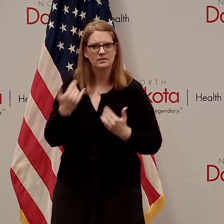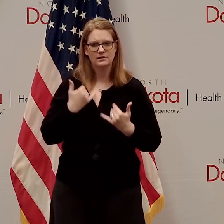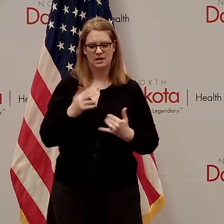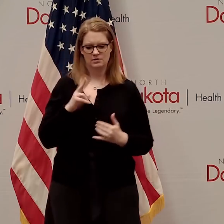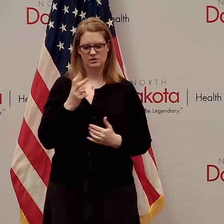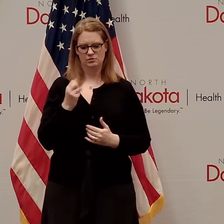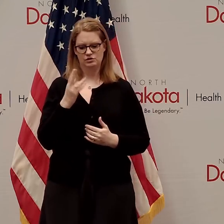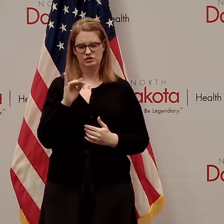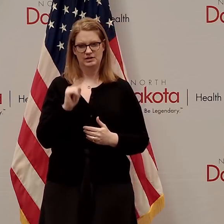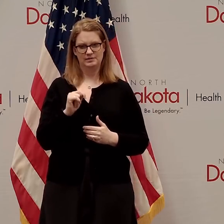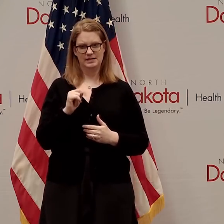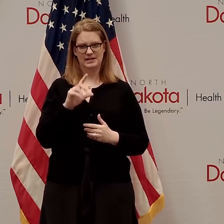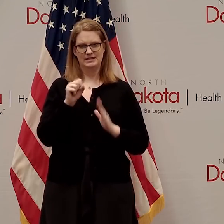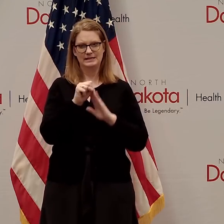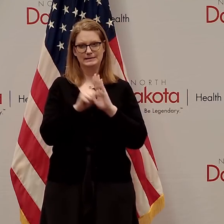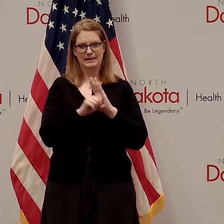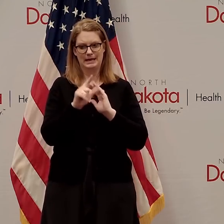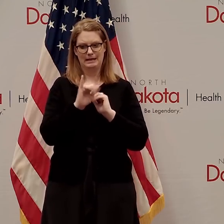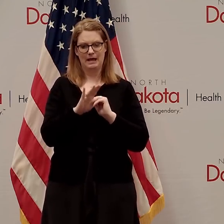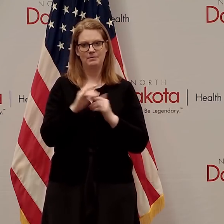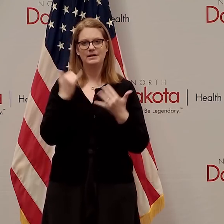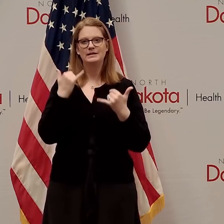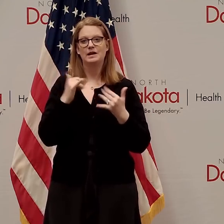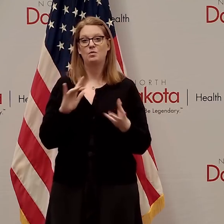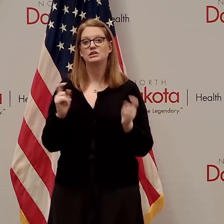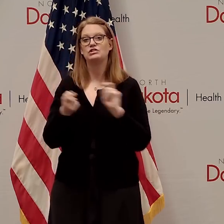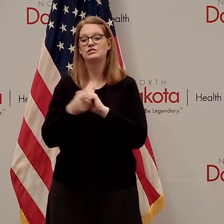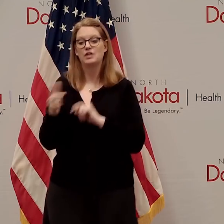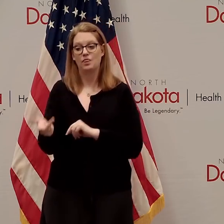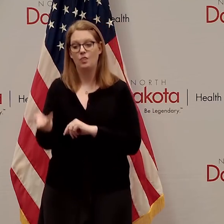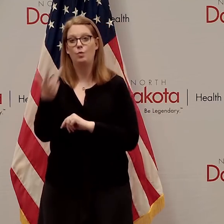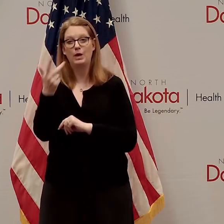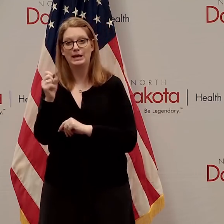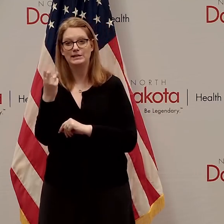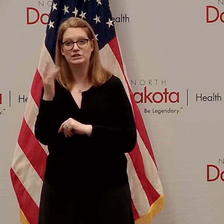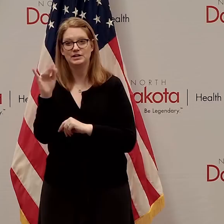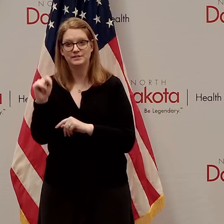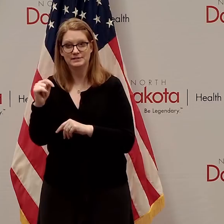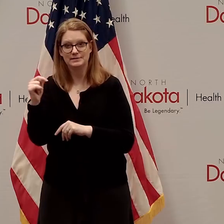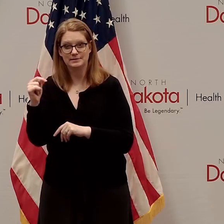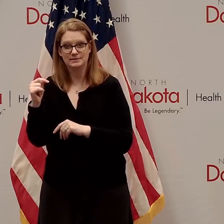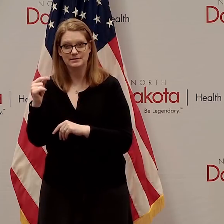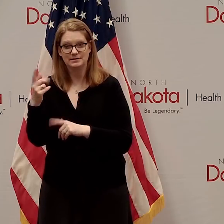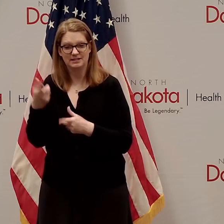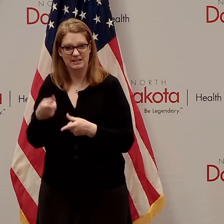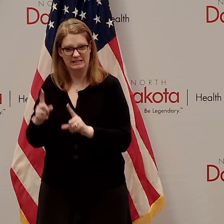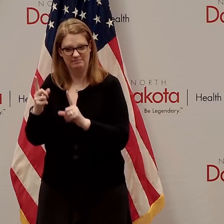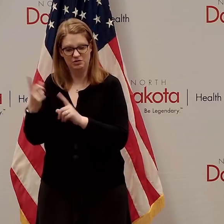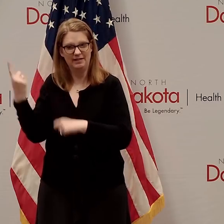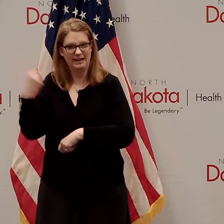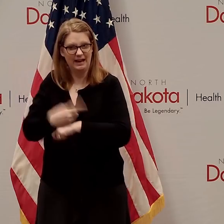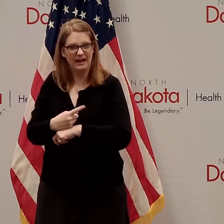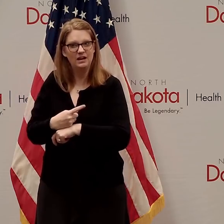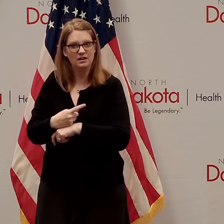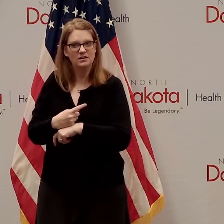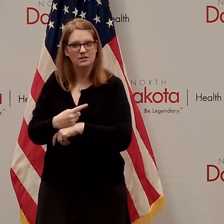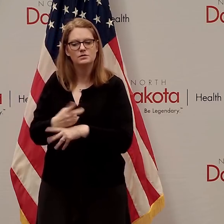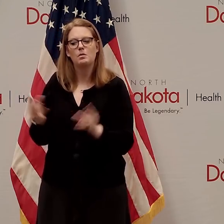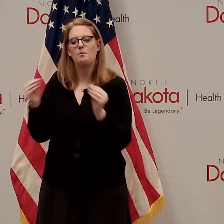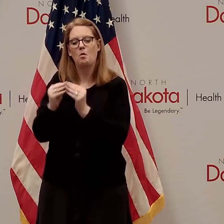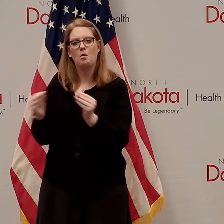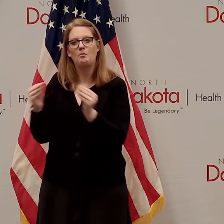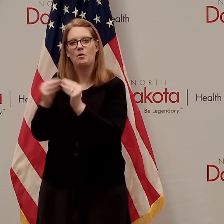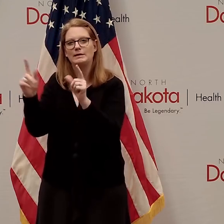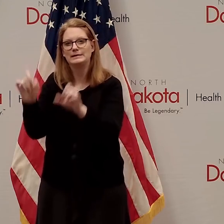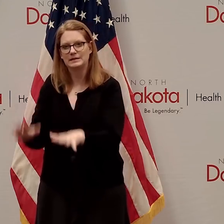gearing up to do 3 shifts a day so that we can get more testing done per day at the state lab. And we know that